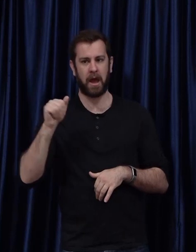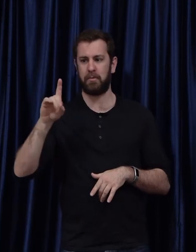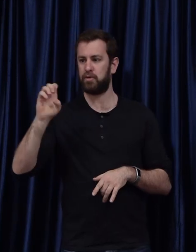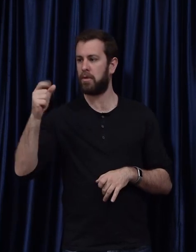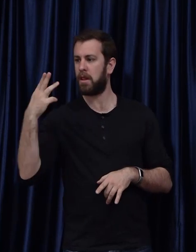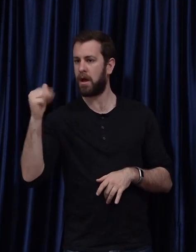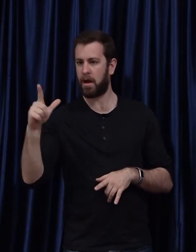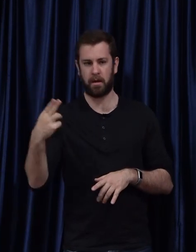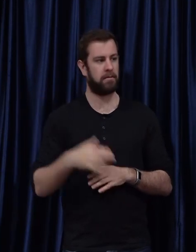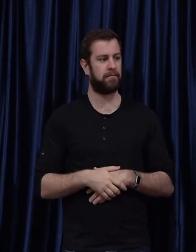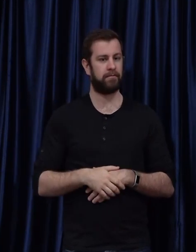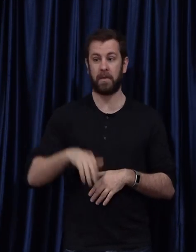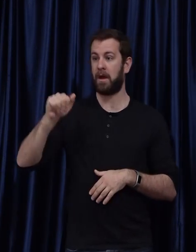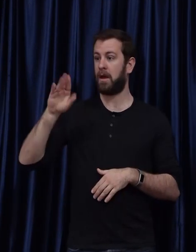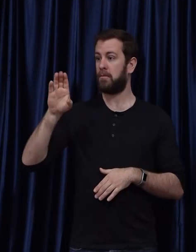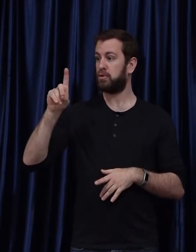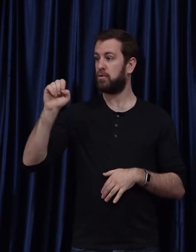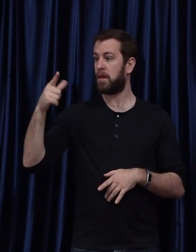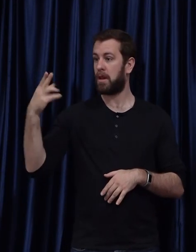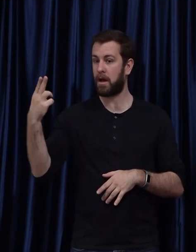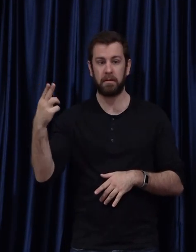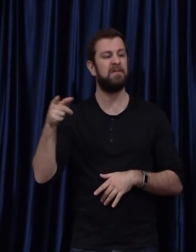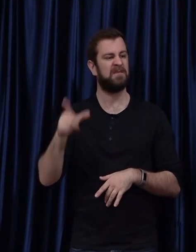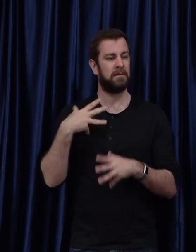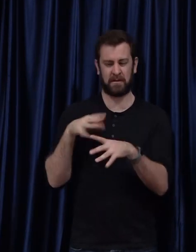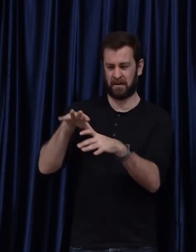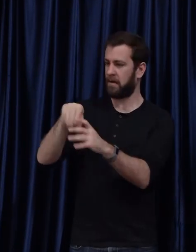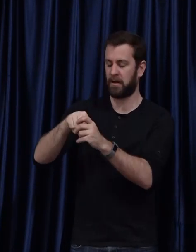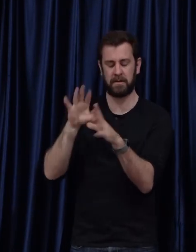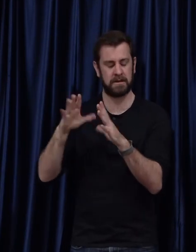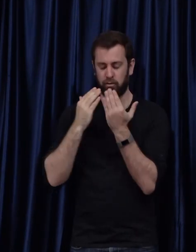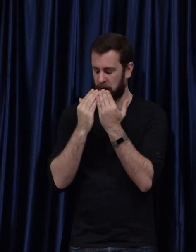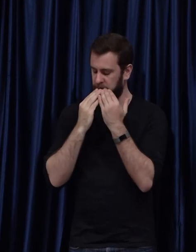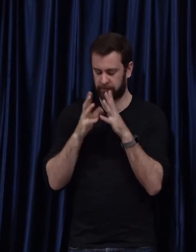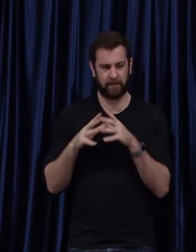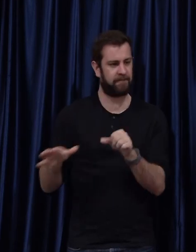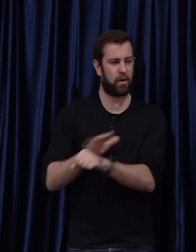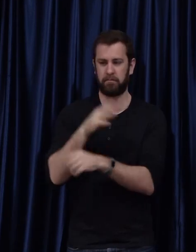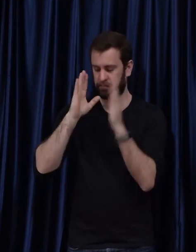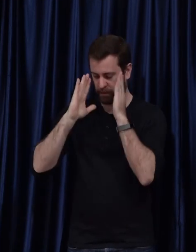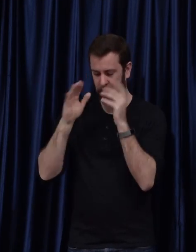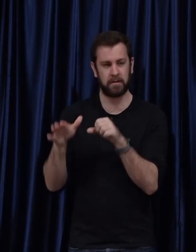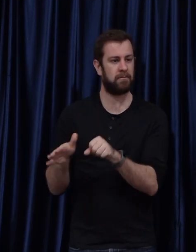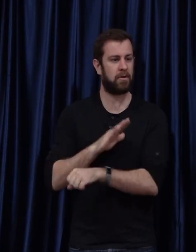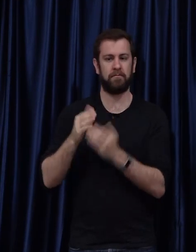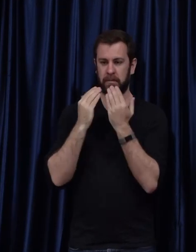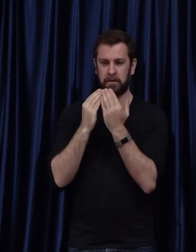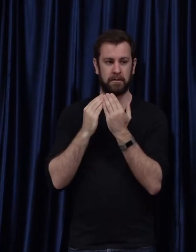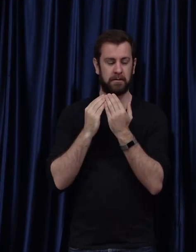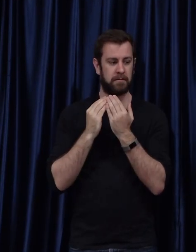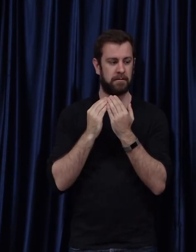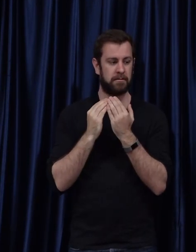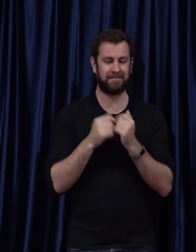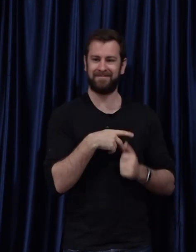Mas'ud. Abdullah is engrossed, immersed in his prayer. He says to Abu Bakr and Umar,